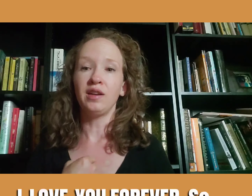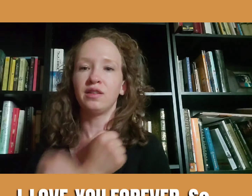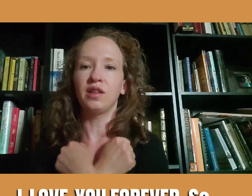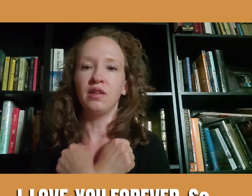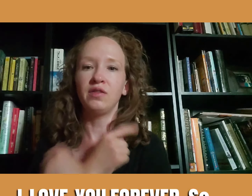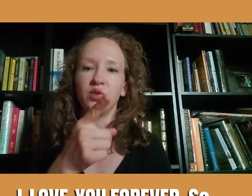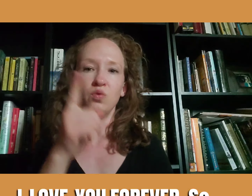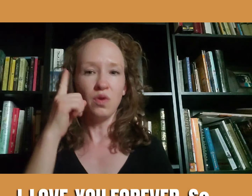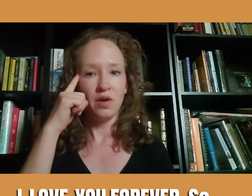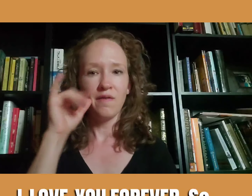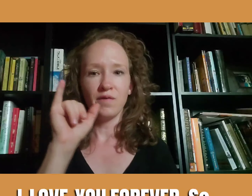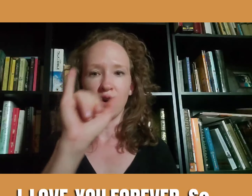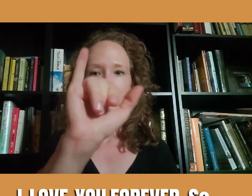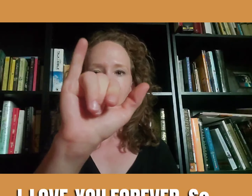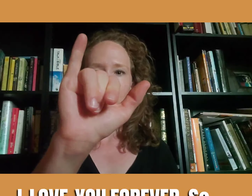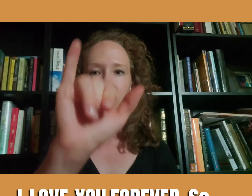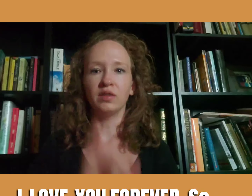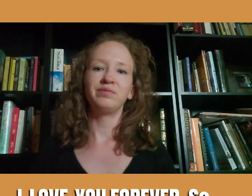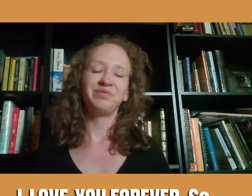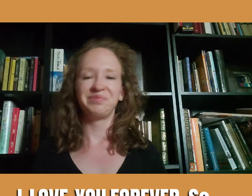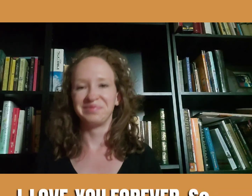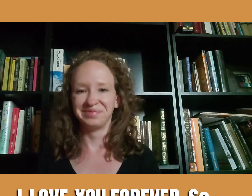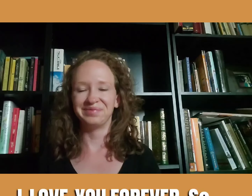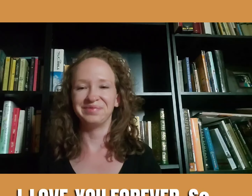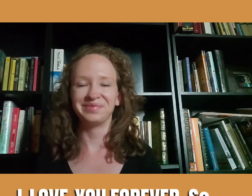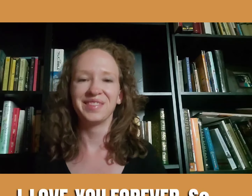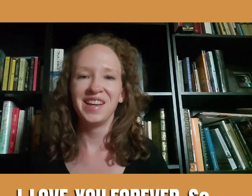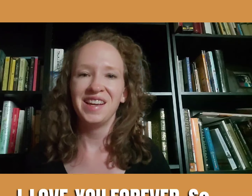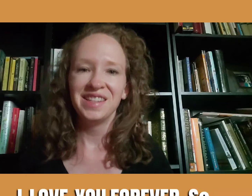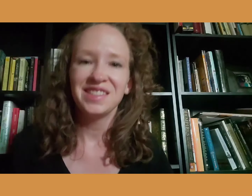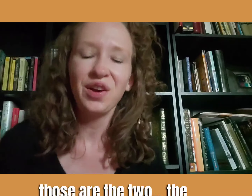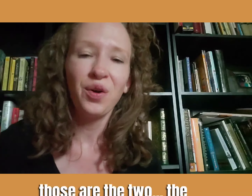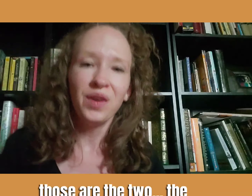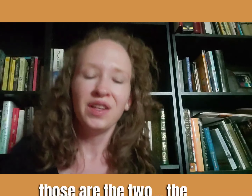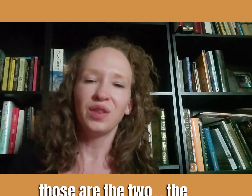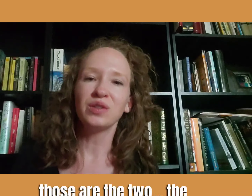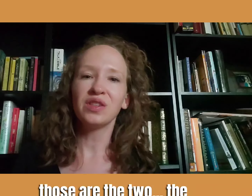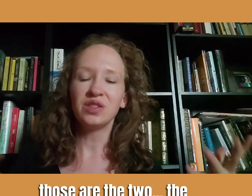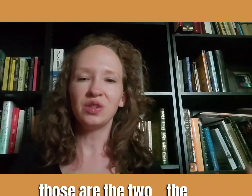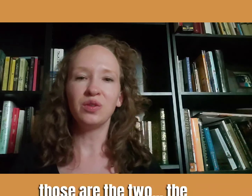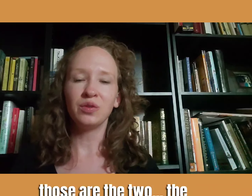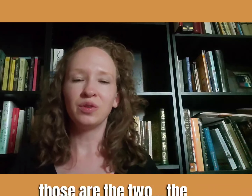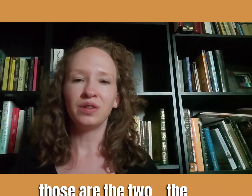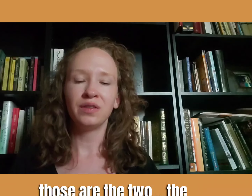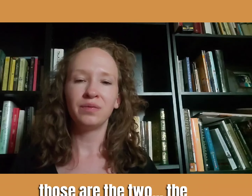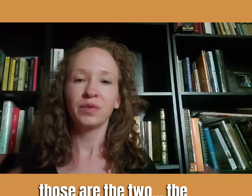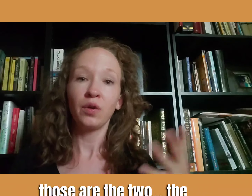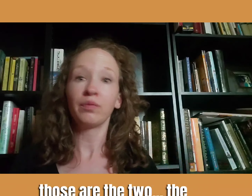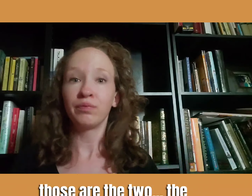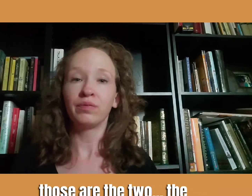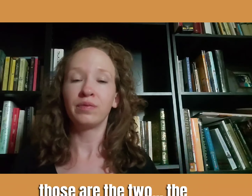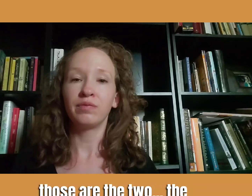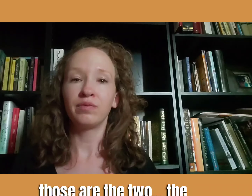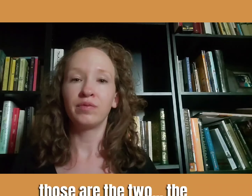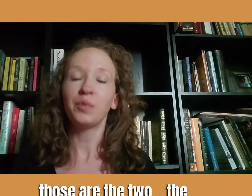love you forever mm-hmm so those are the two the